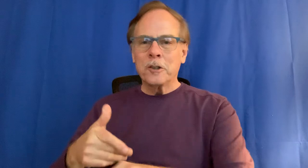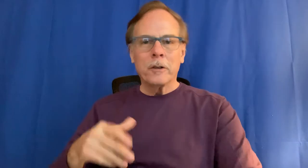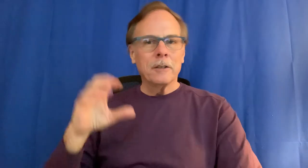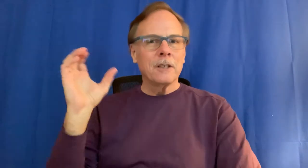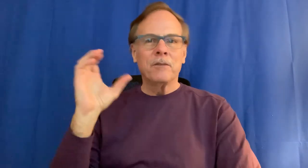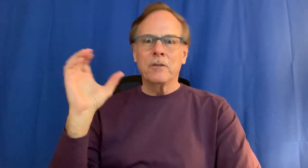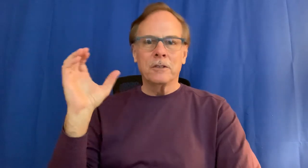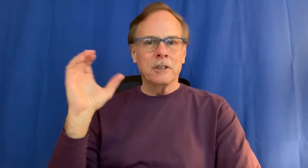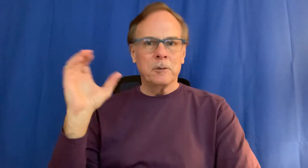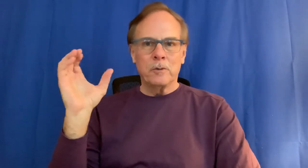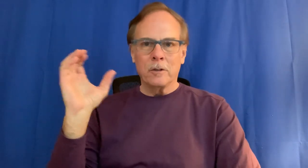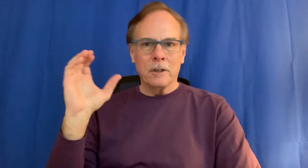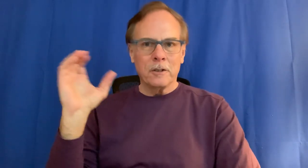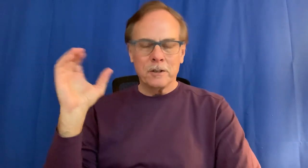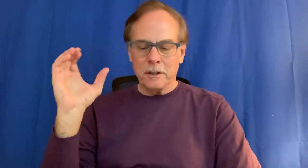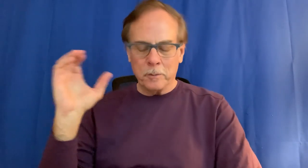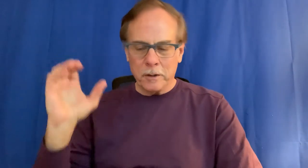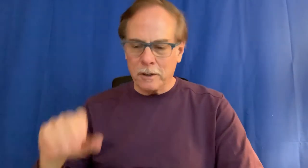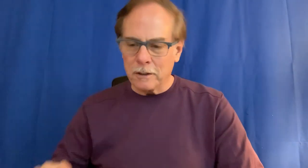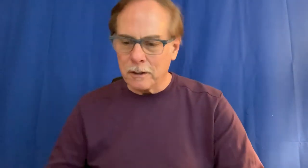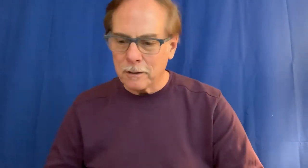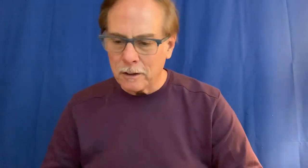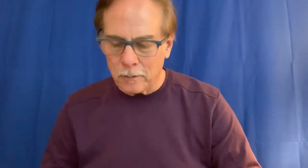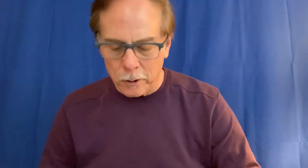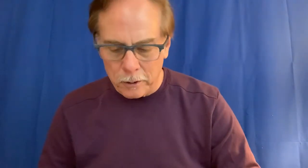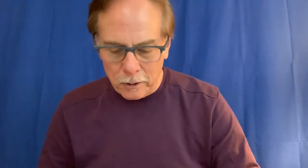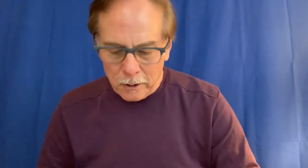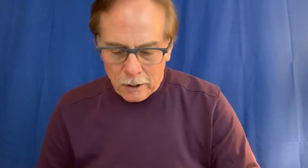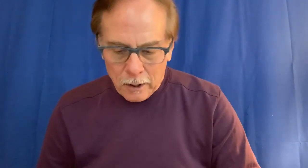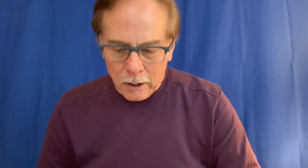showing here is I've never seen this before. The letter C up here like that. It's kind of weird.